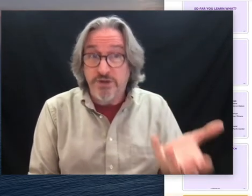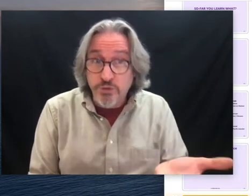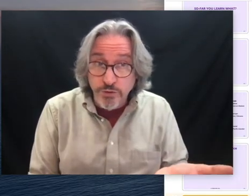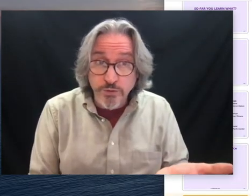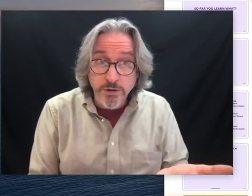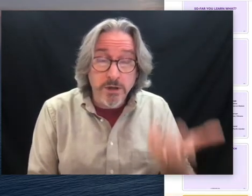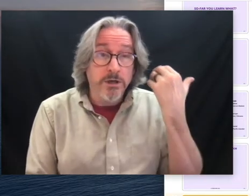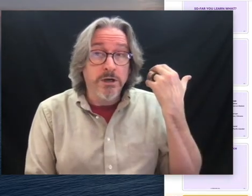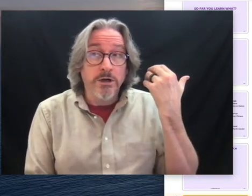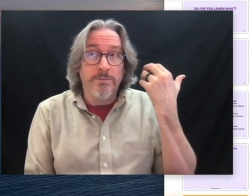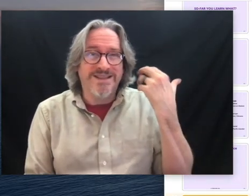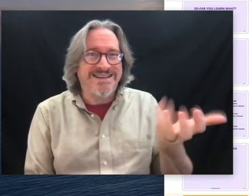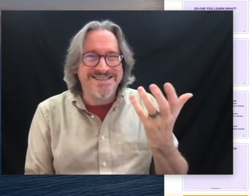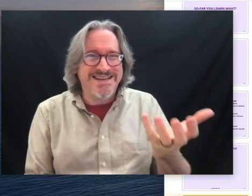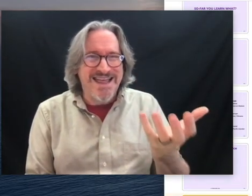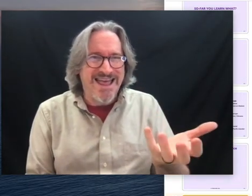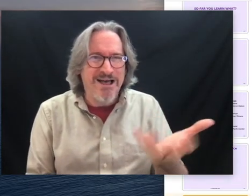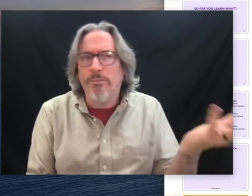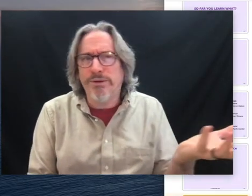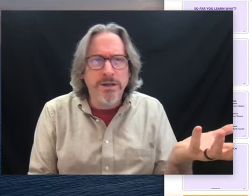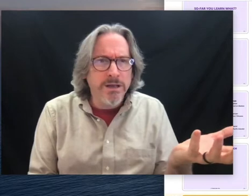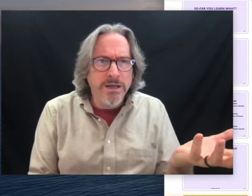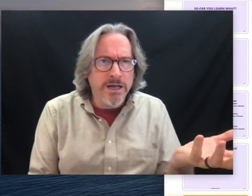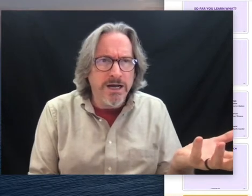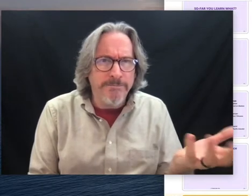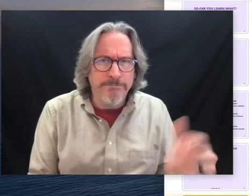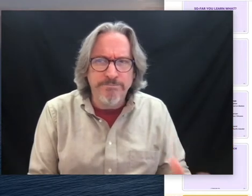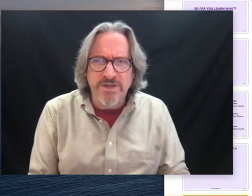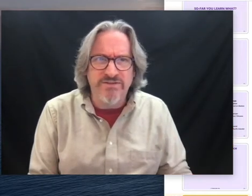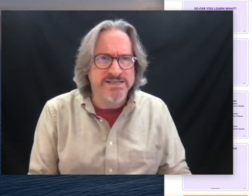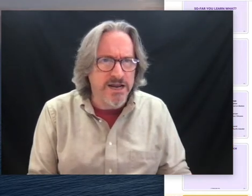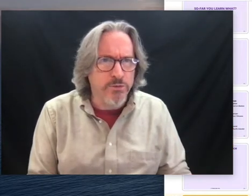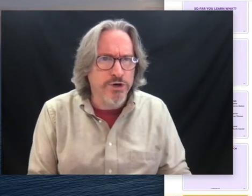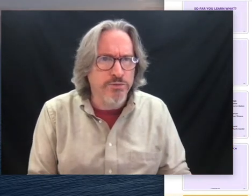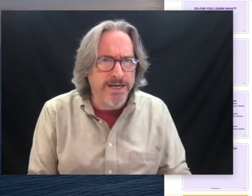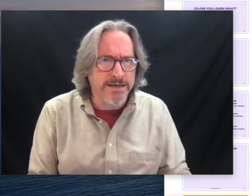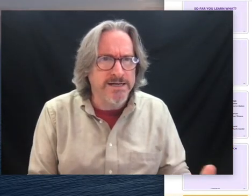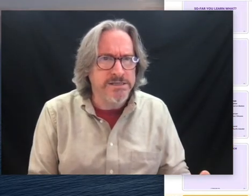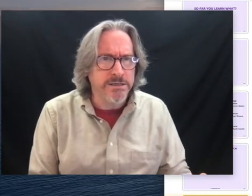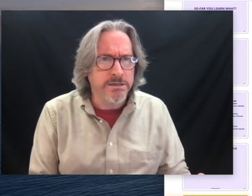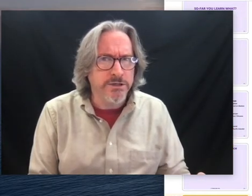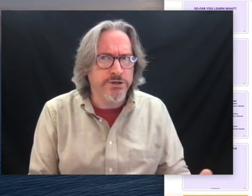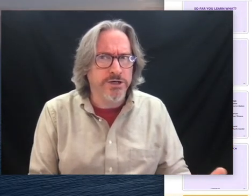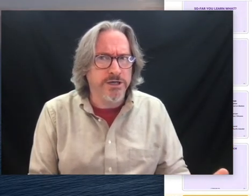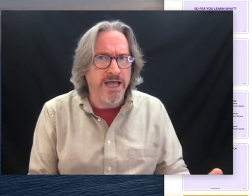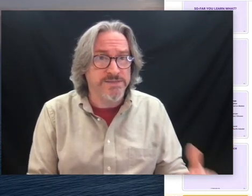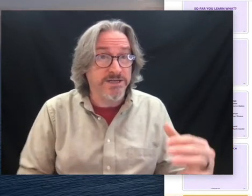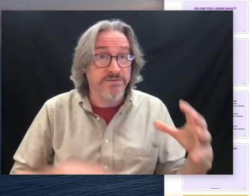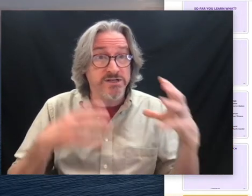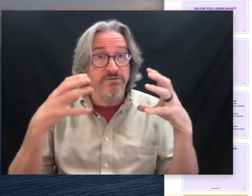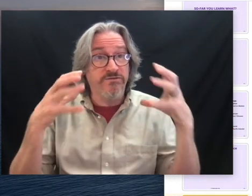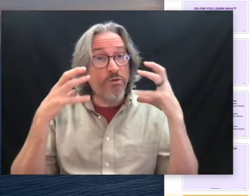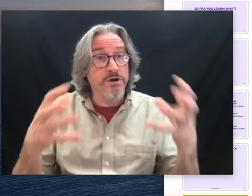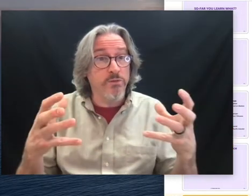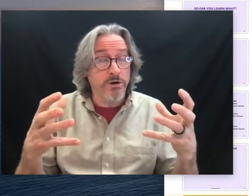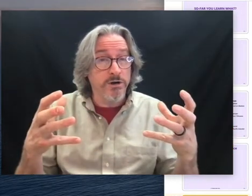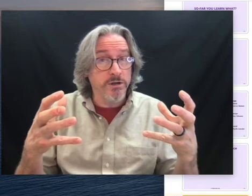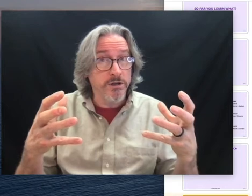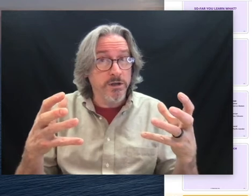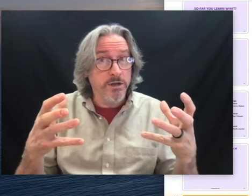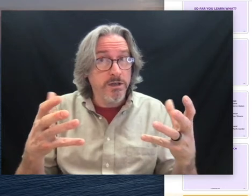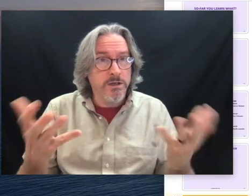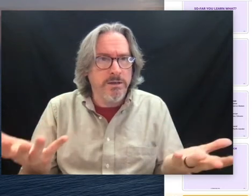probably true, but that doesn't help. If it's not a word you recognize, especially if it's a foreign